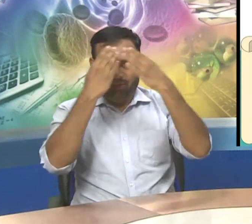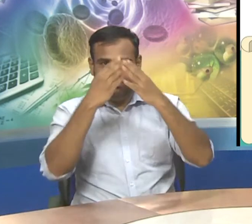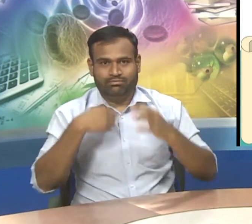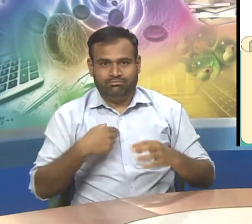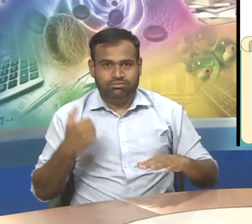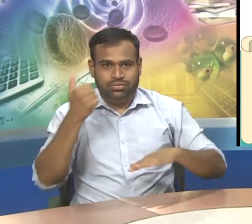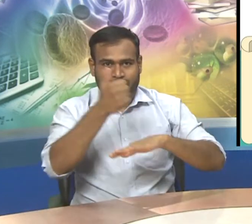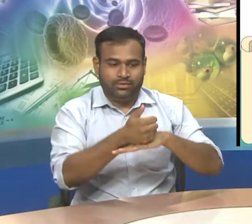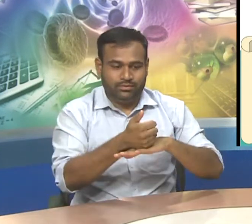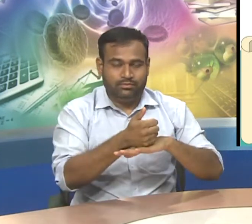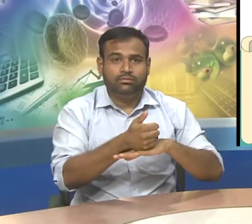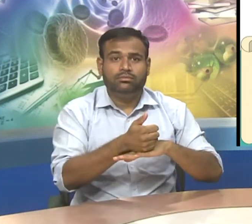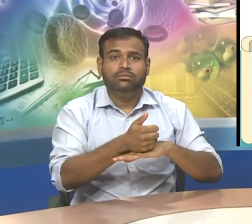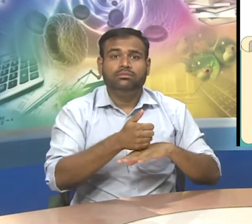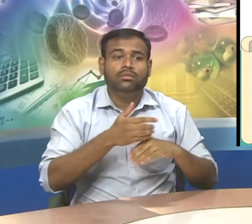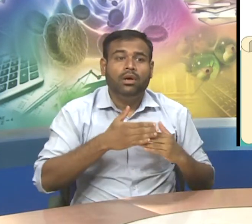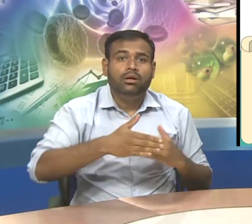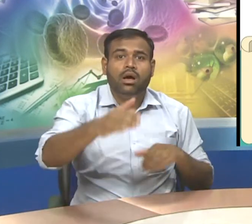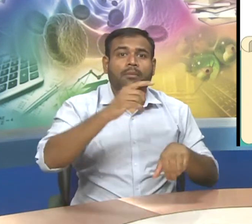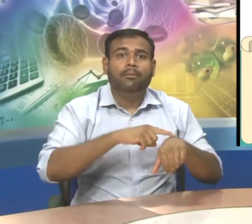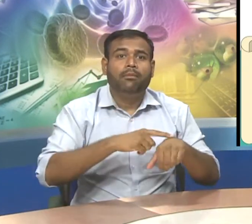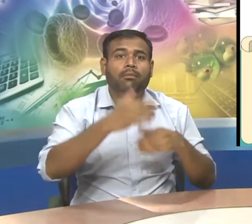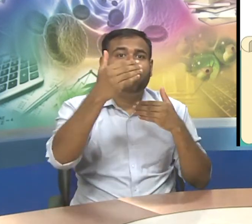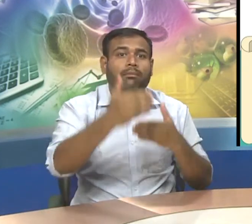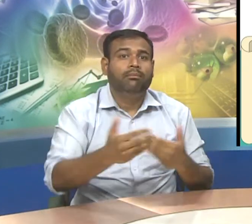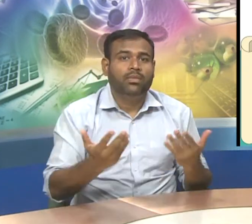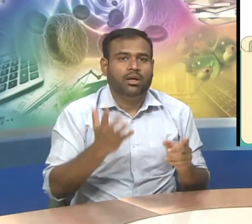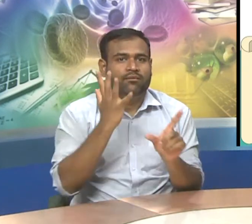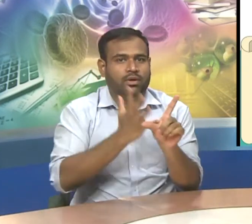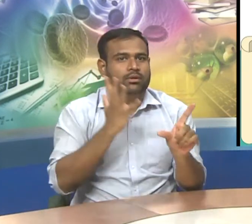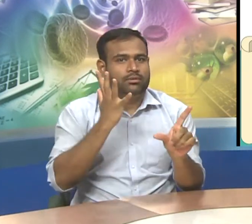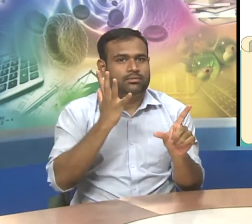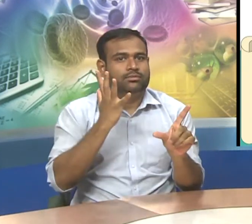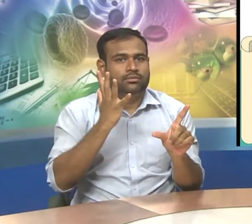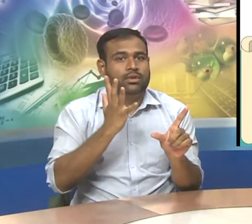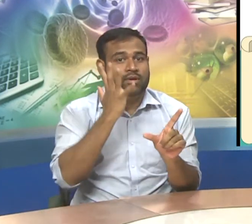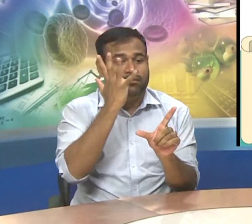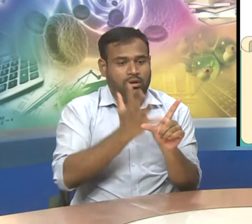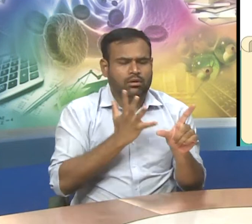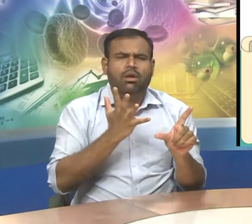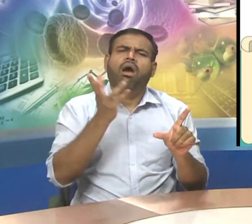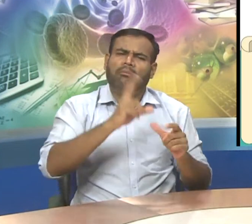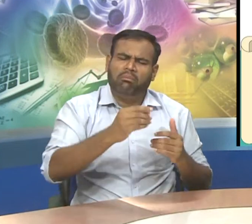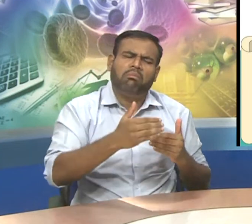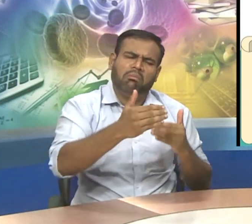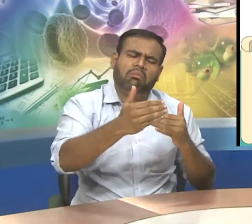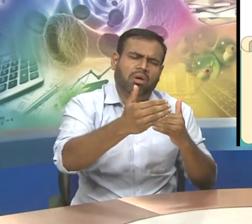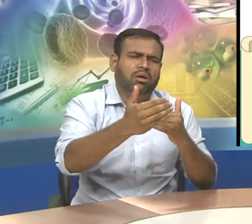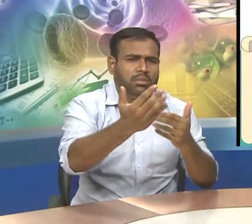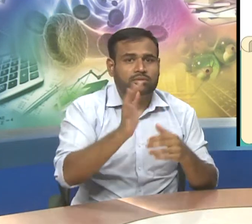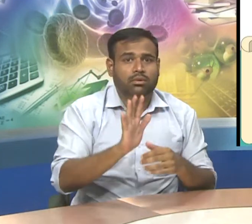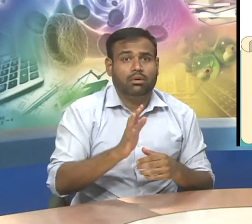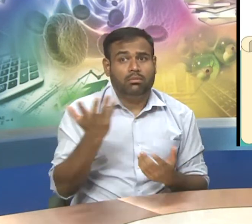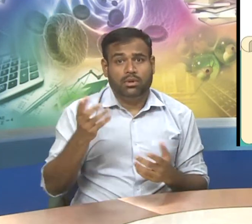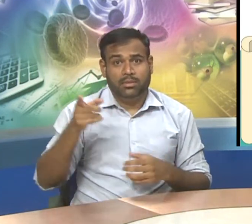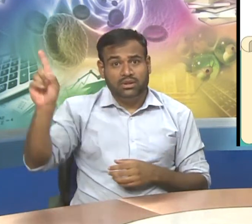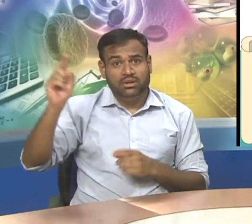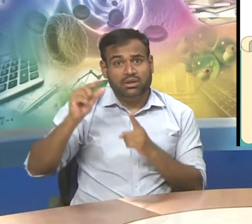Let us now understand the tenure of the governor. The term of governor is